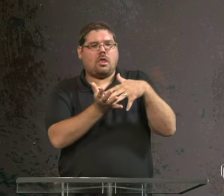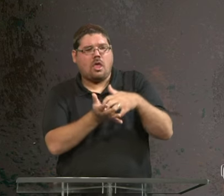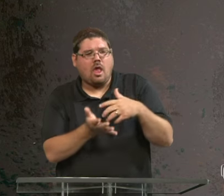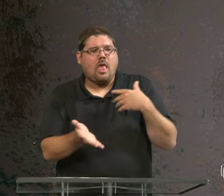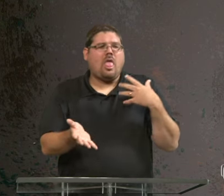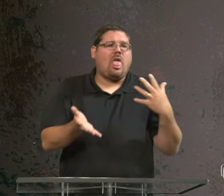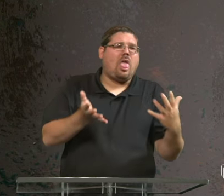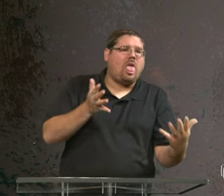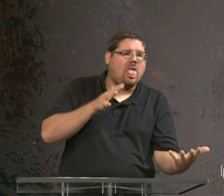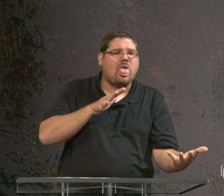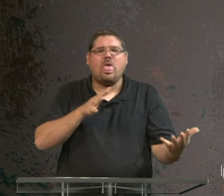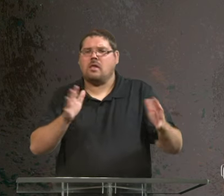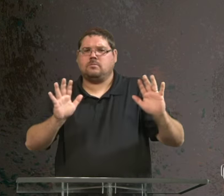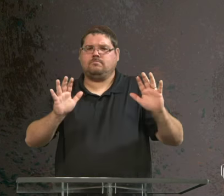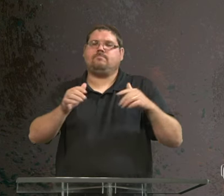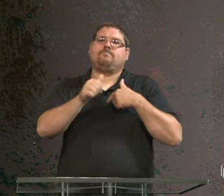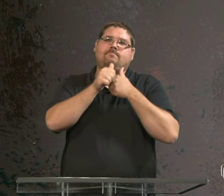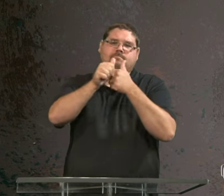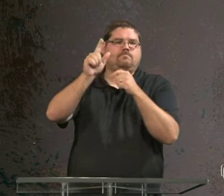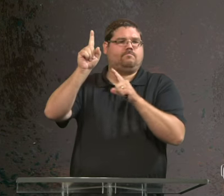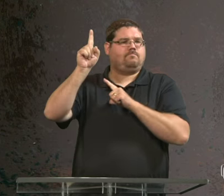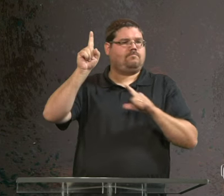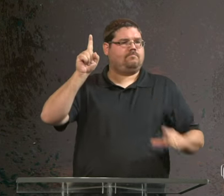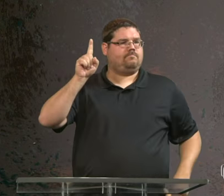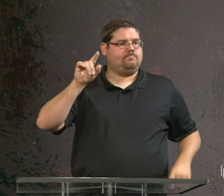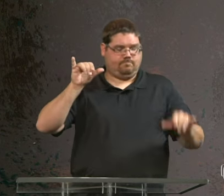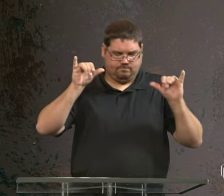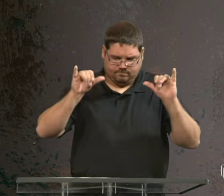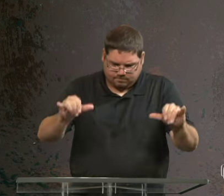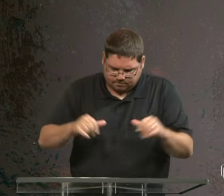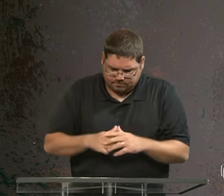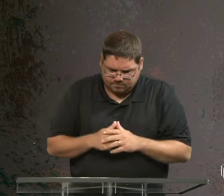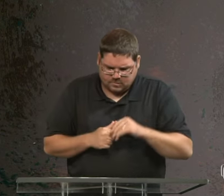a man who would stand strong and follow the Lord, not be weak.